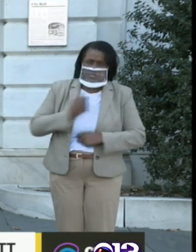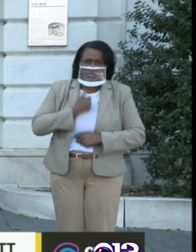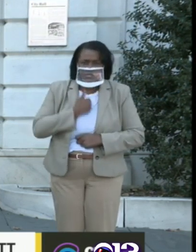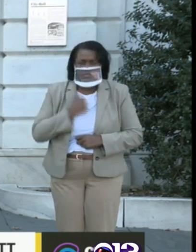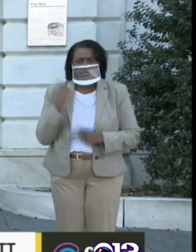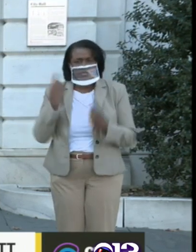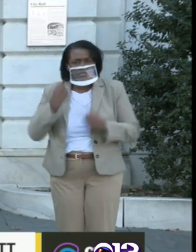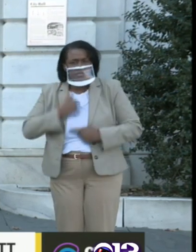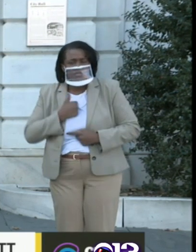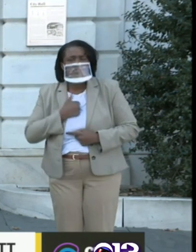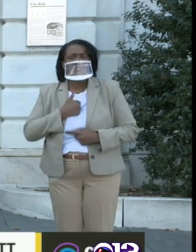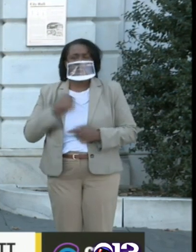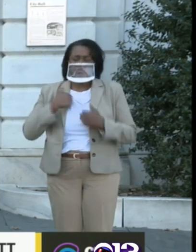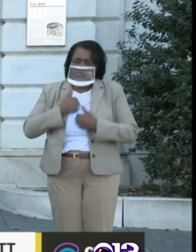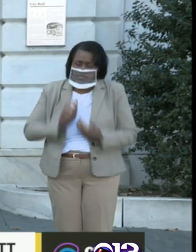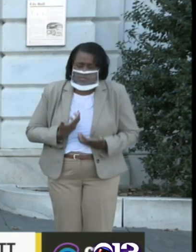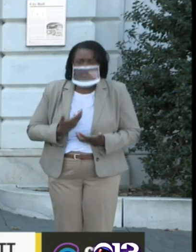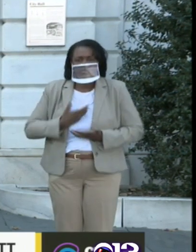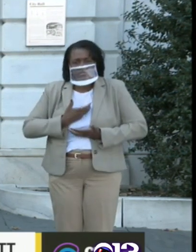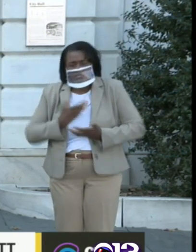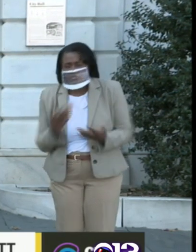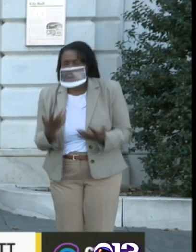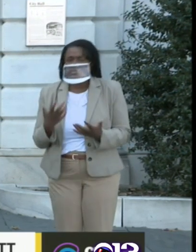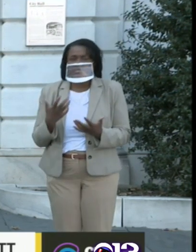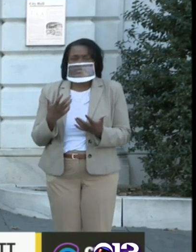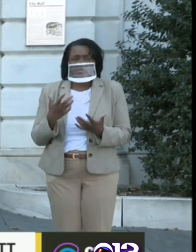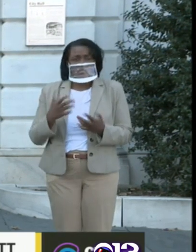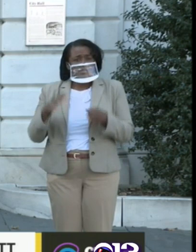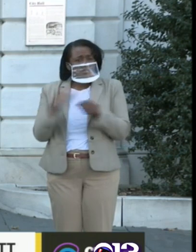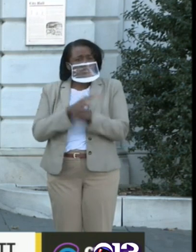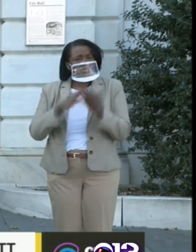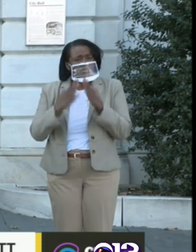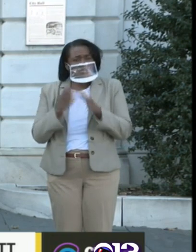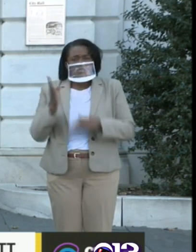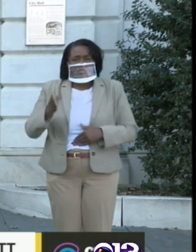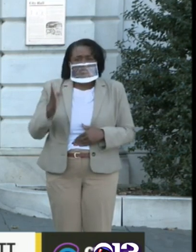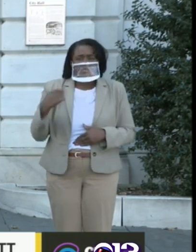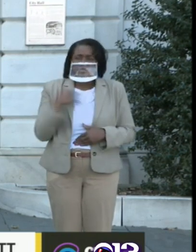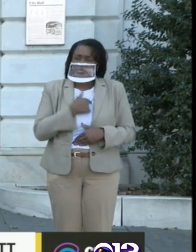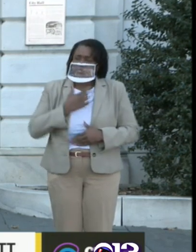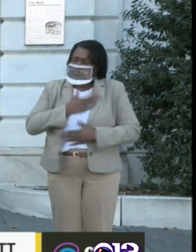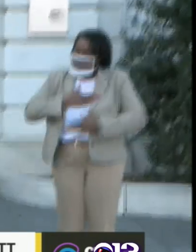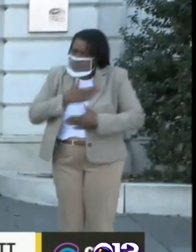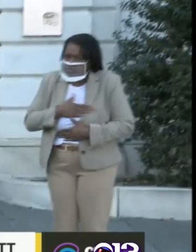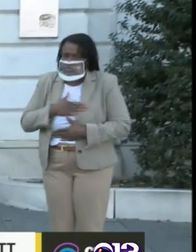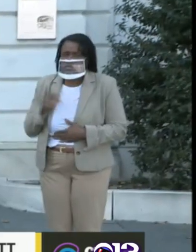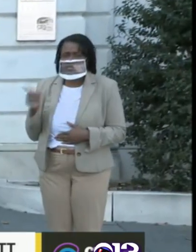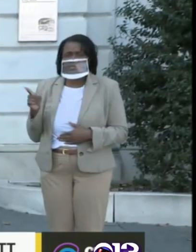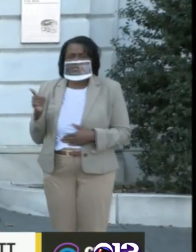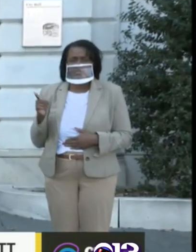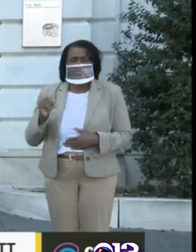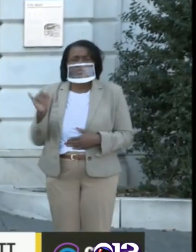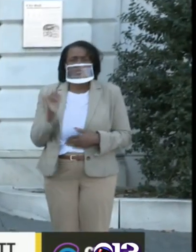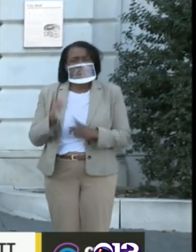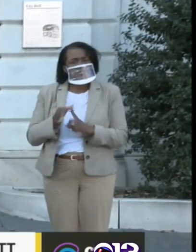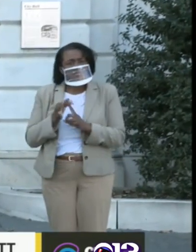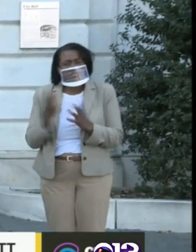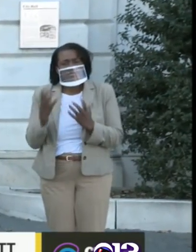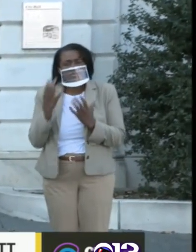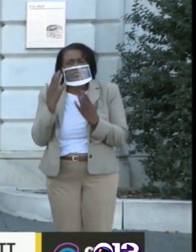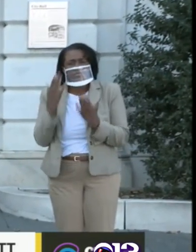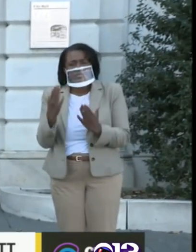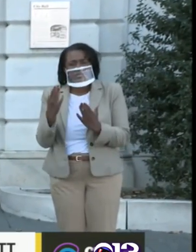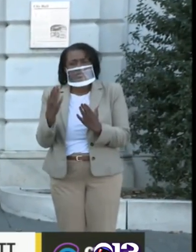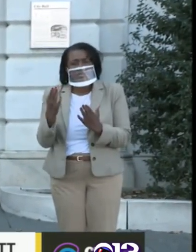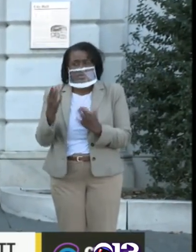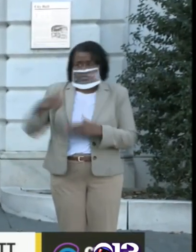like to thank the residents of Baltimore for putting your trust in me to lead you through this difficult time,